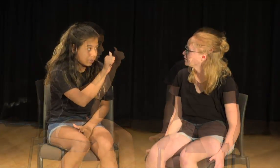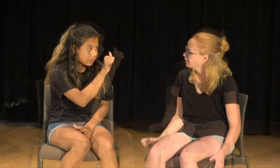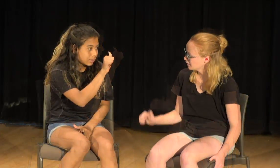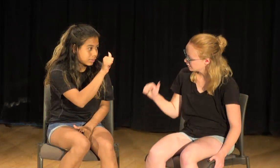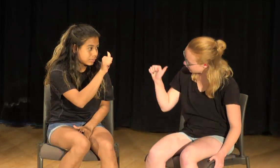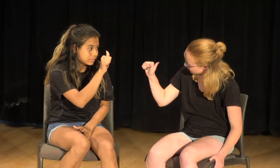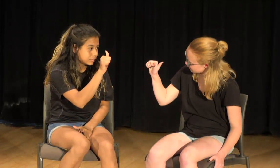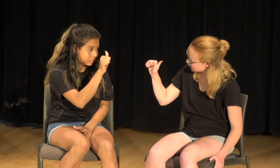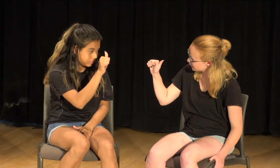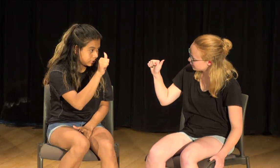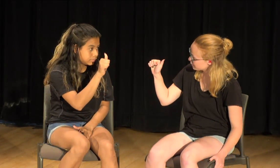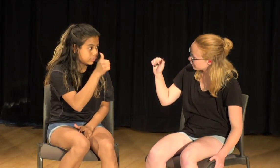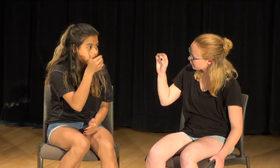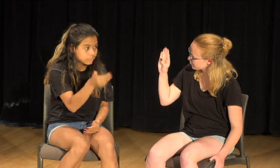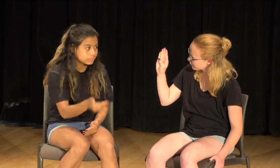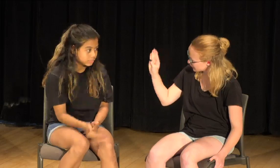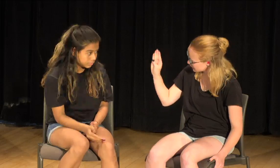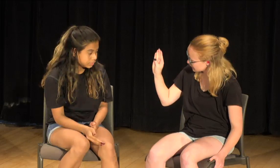Starts with A. Okay, A, B,